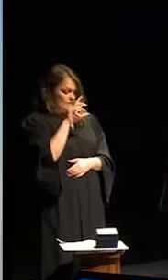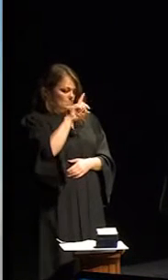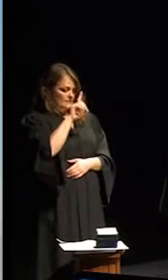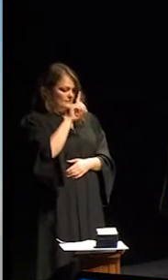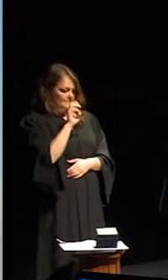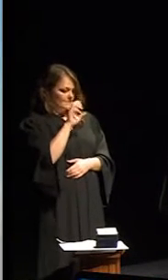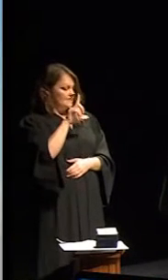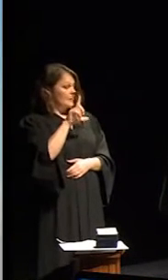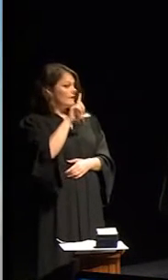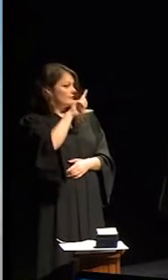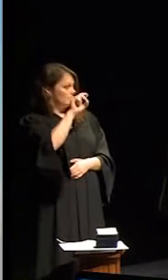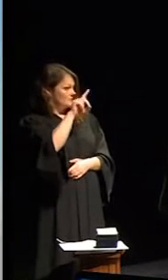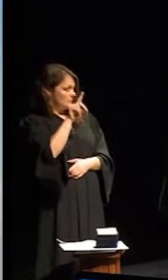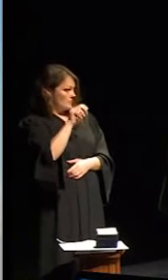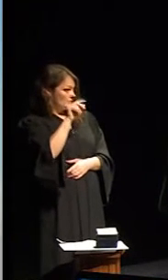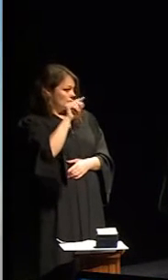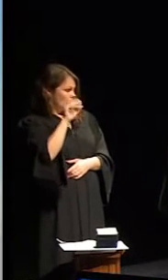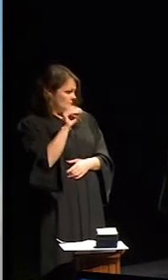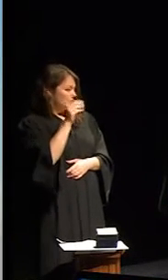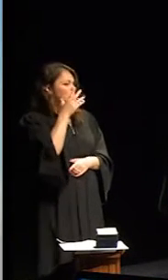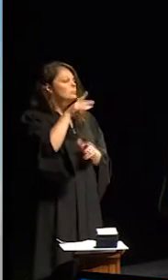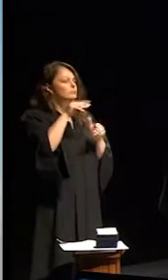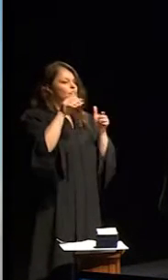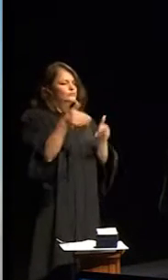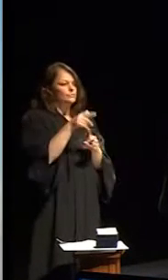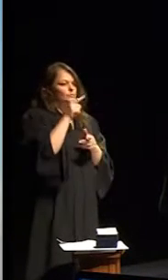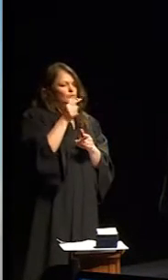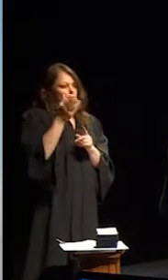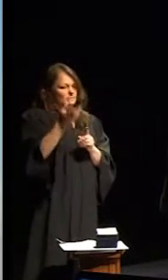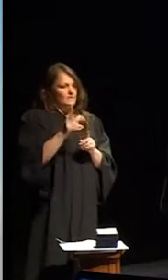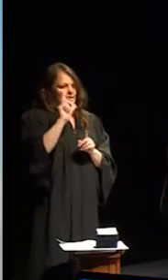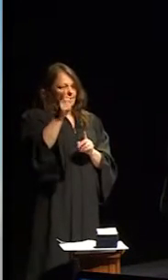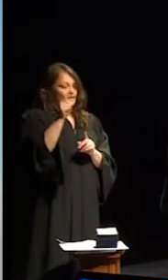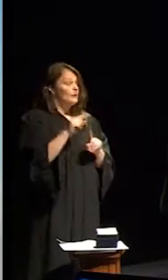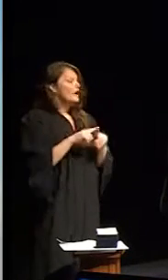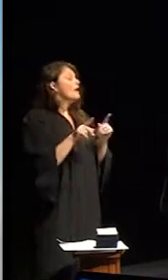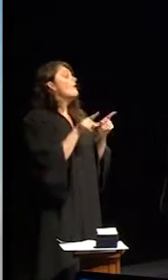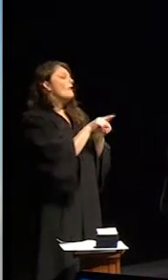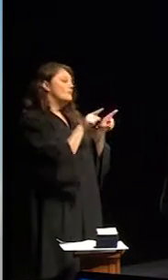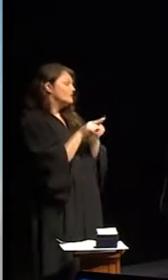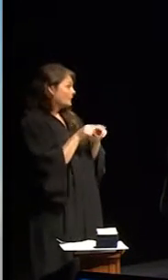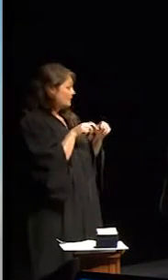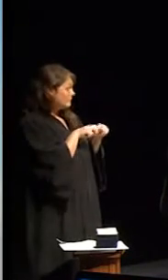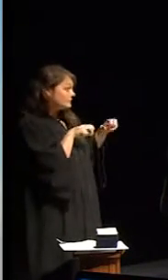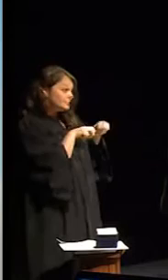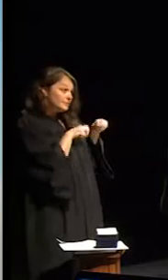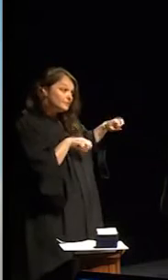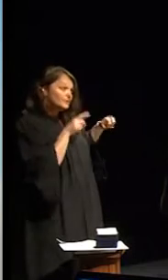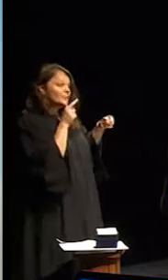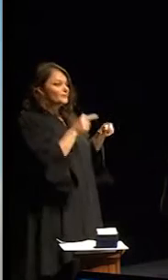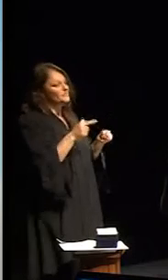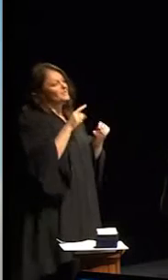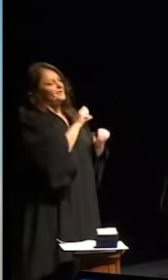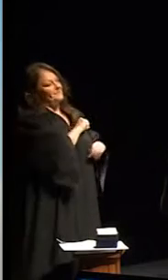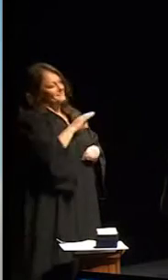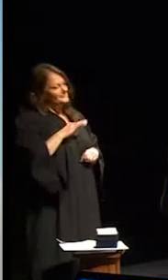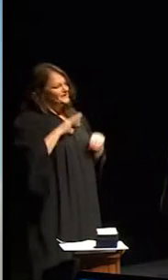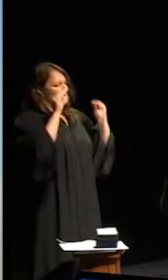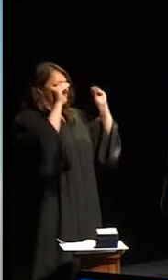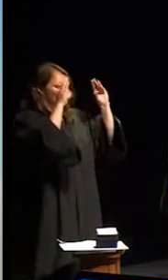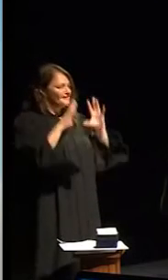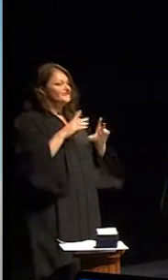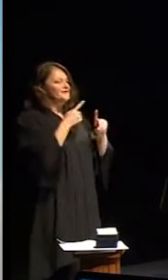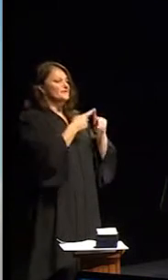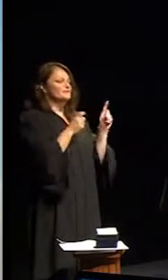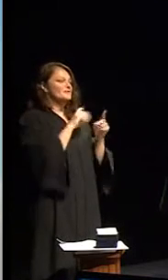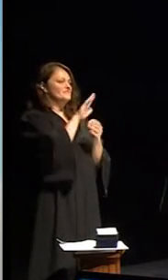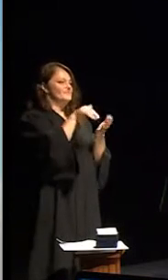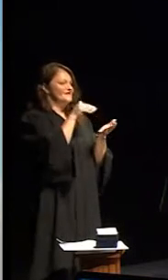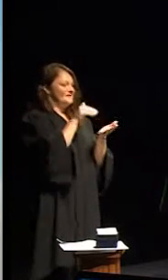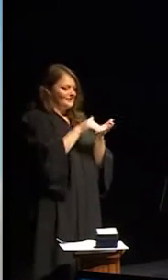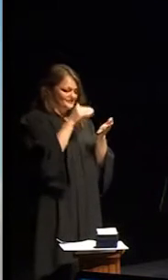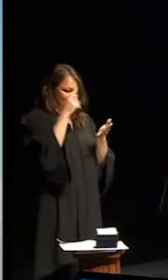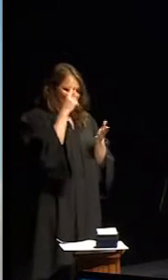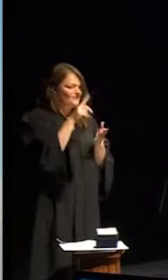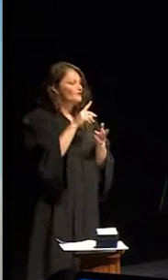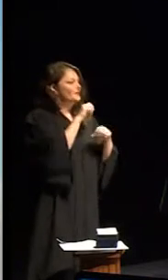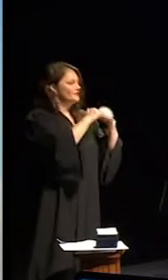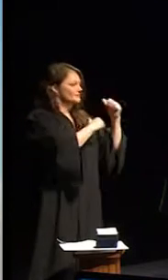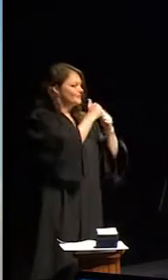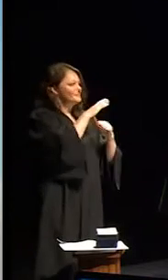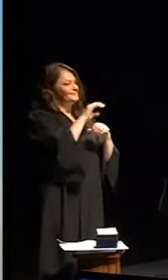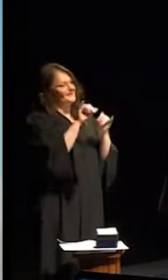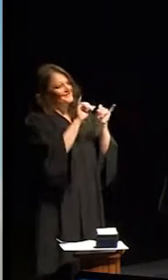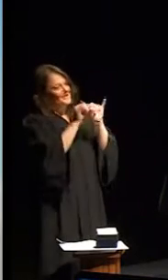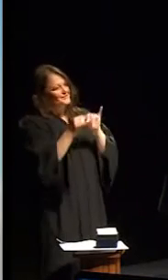the program. And finally, the staff and faculty for the Center of Construction and Engineering Technologies at George